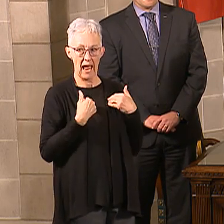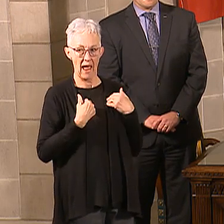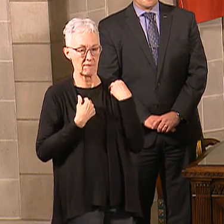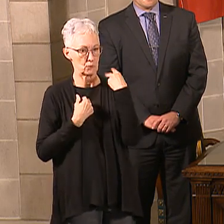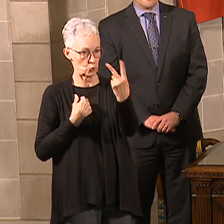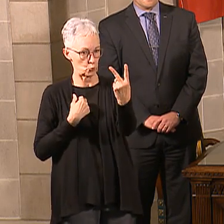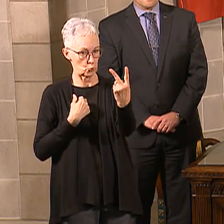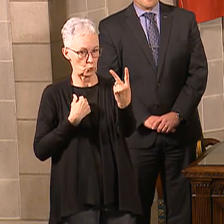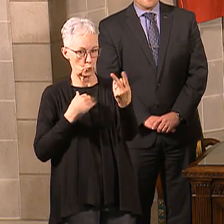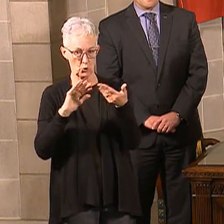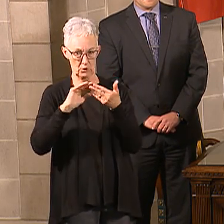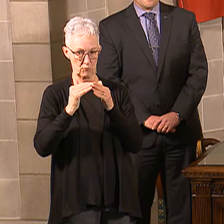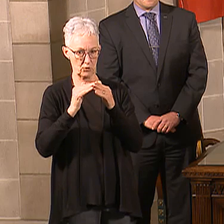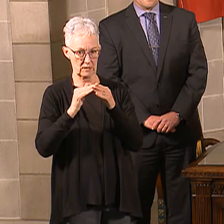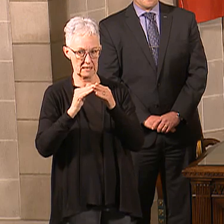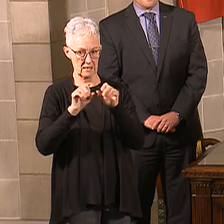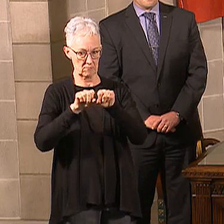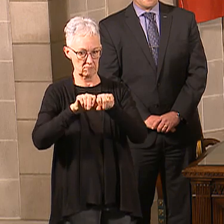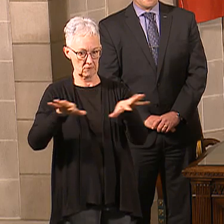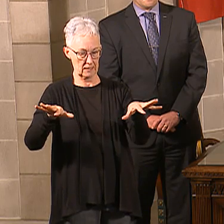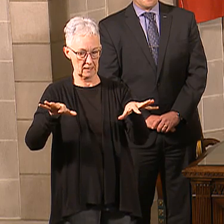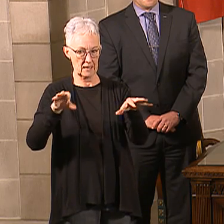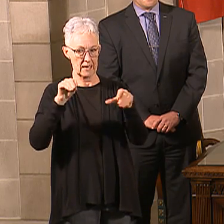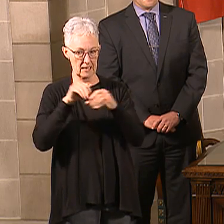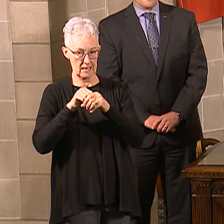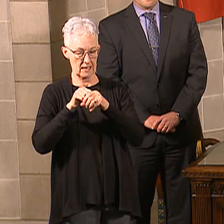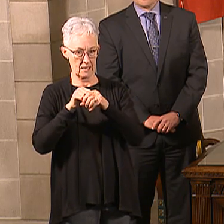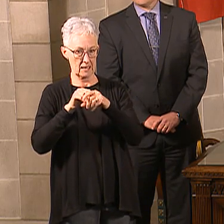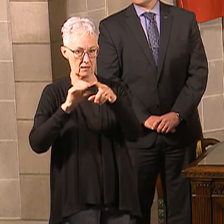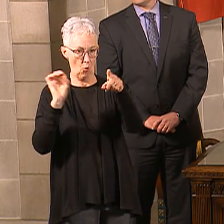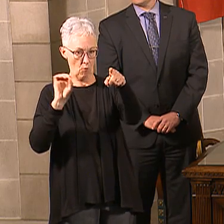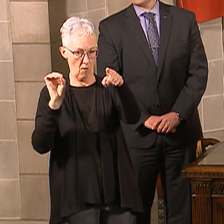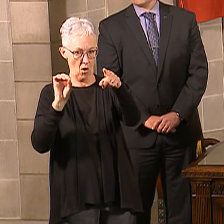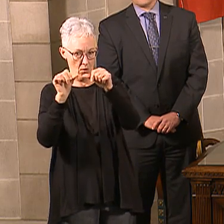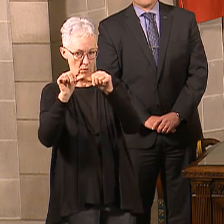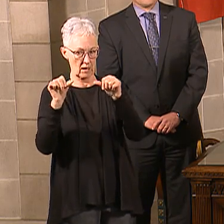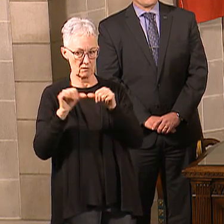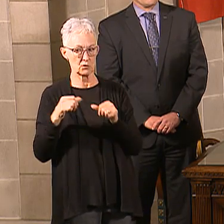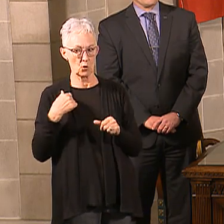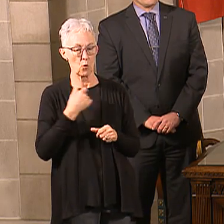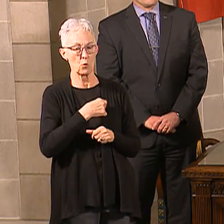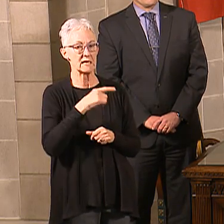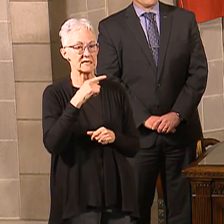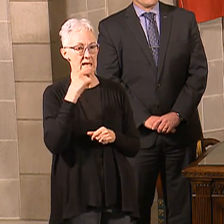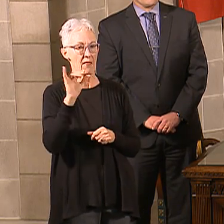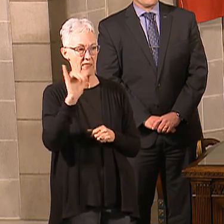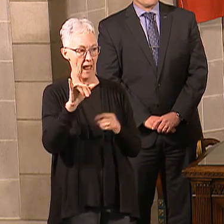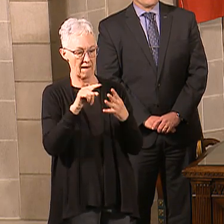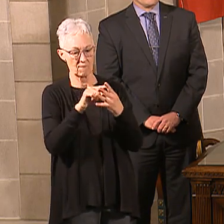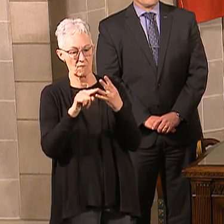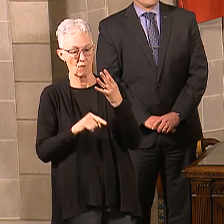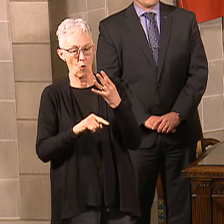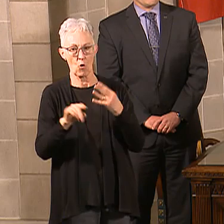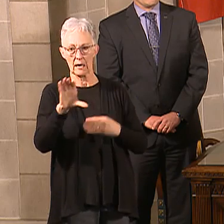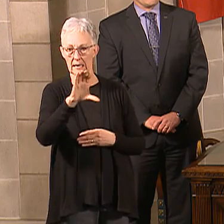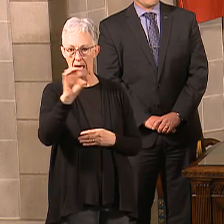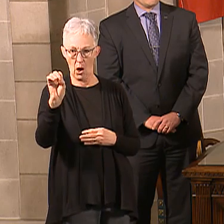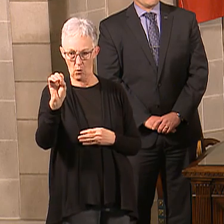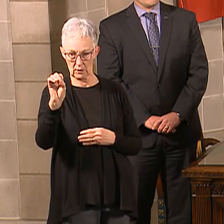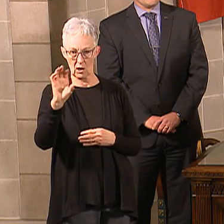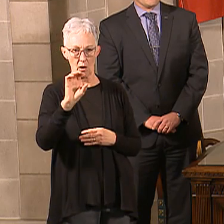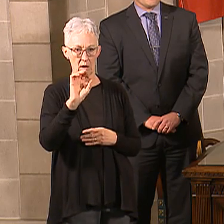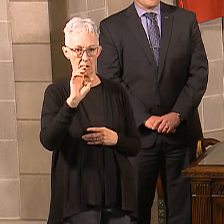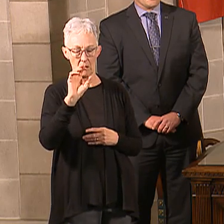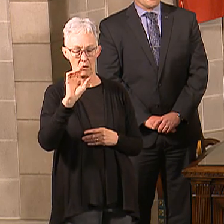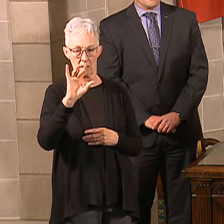directed health measure that applies to Douglas, Sarpy, Cass, and Washington counties to go to the most restrictive measures that